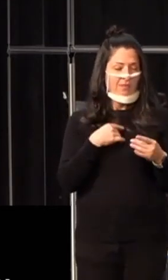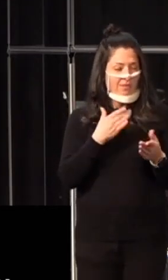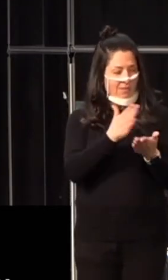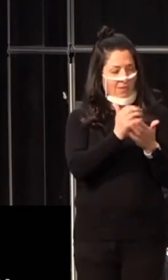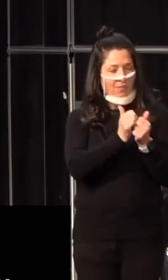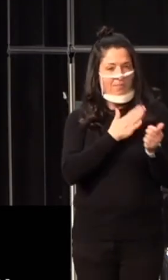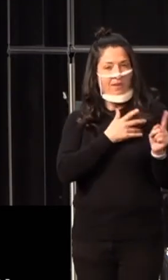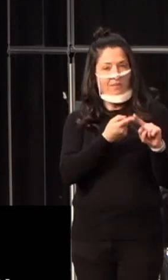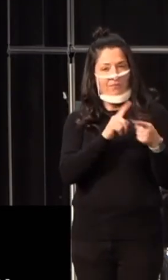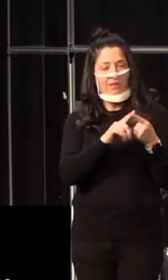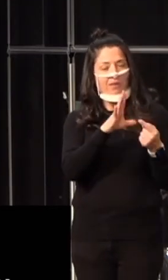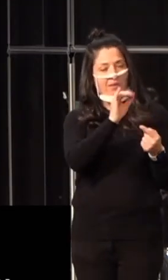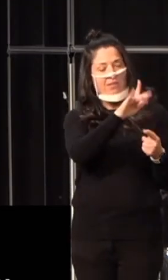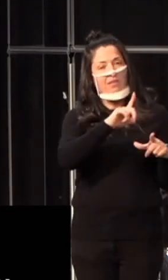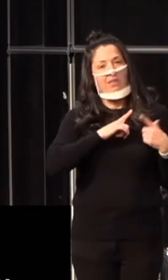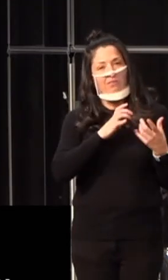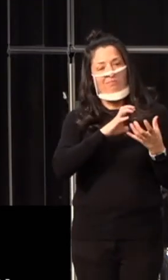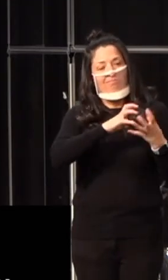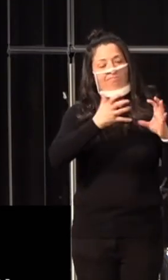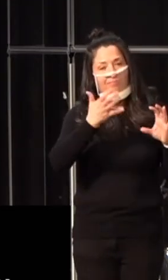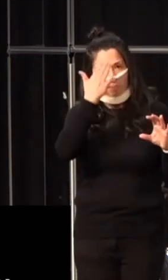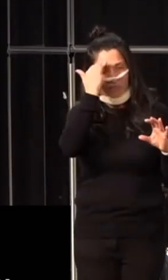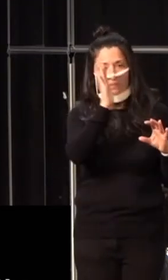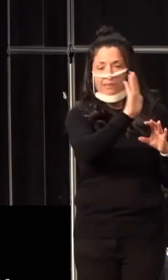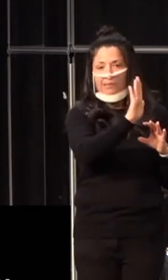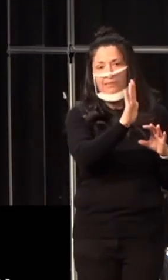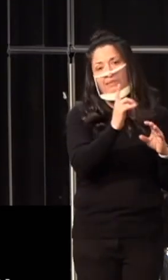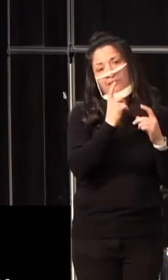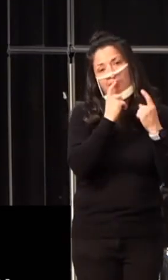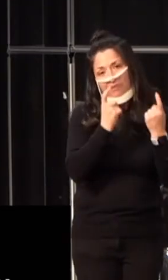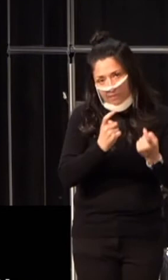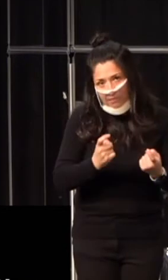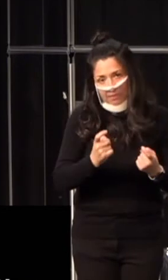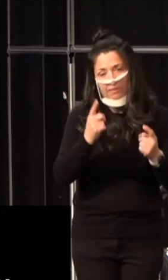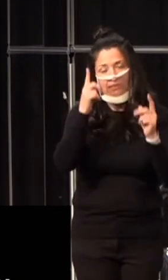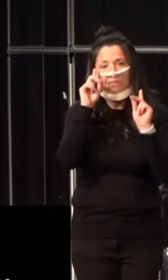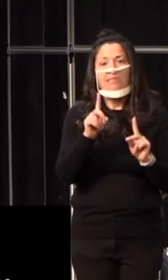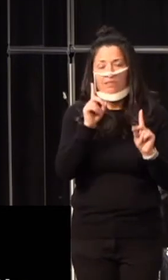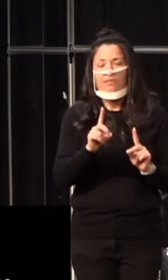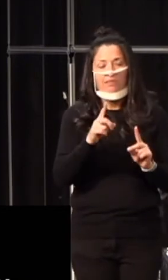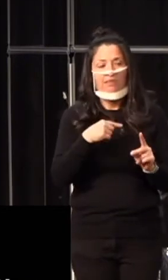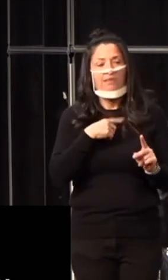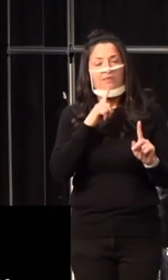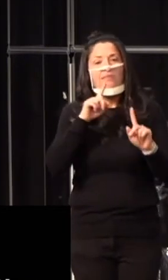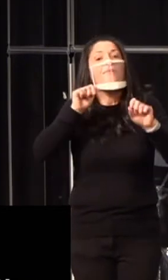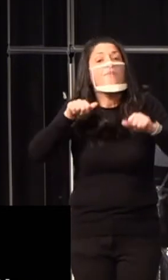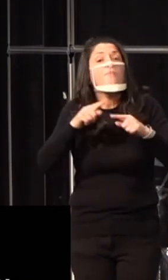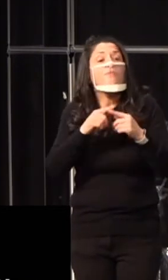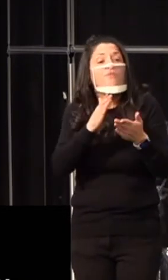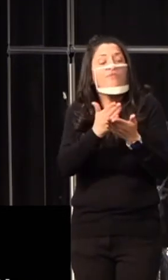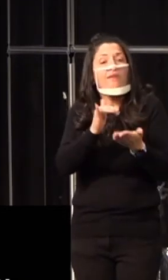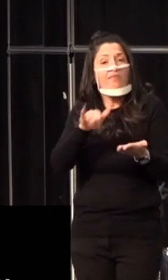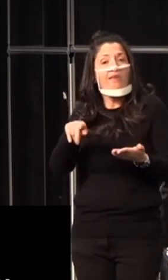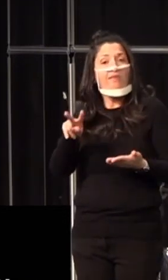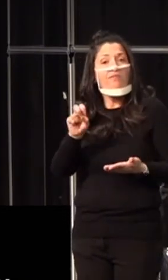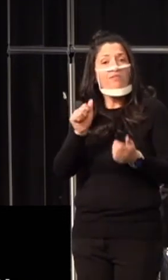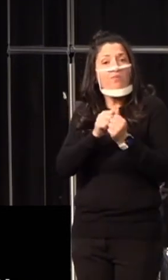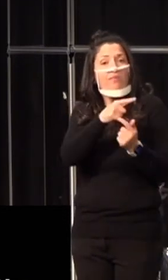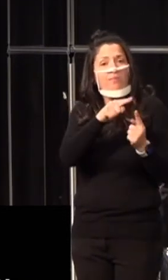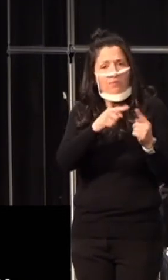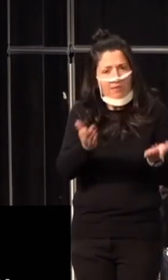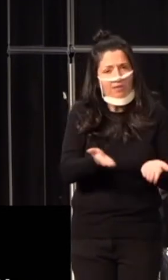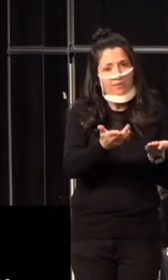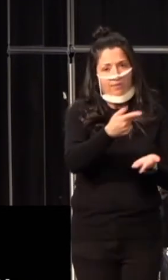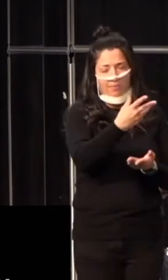his life is falling apart because of his own doing, because of his sinful decisions, and I was able to share this verse with him to encourage him, and I hope